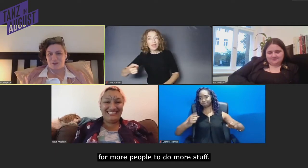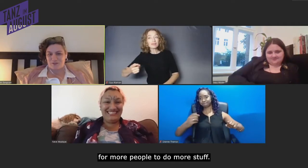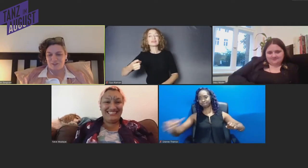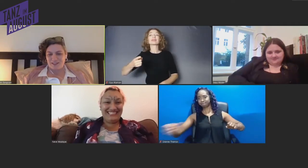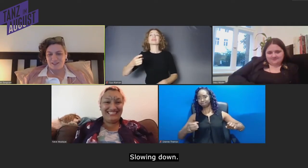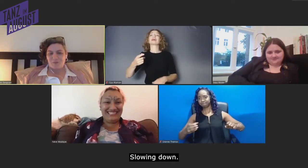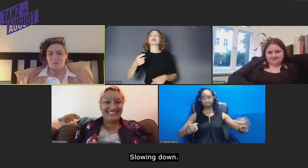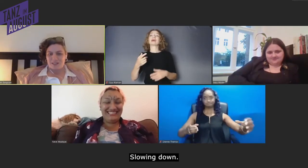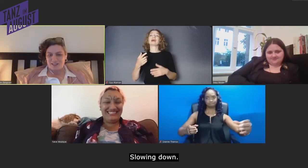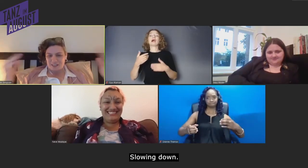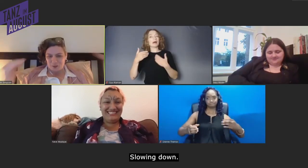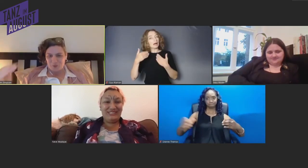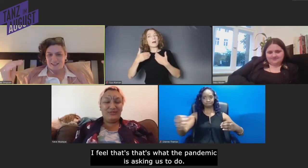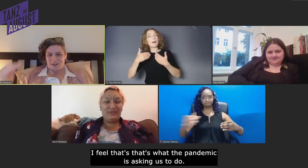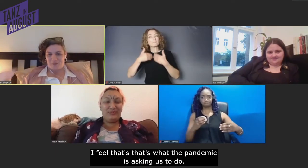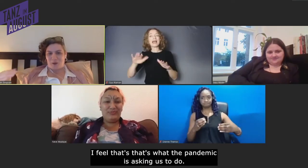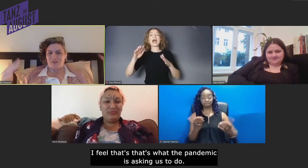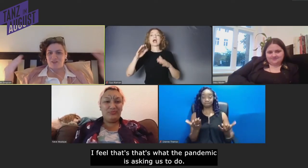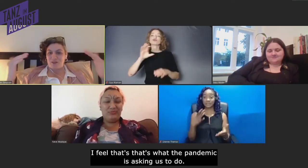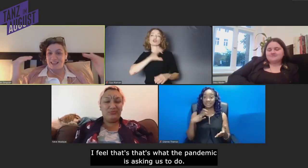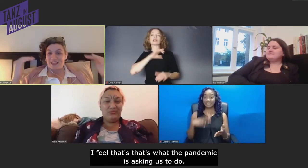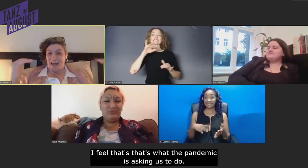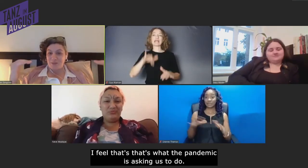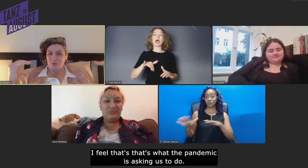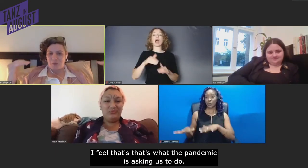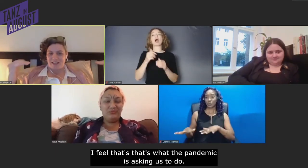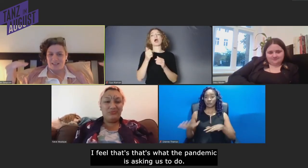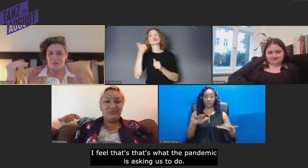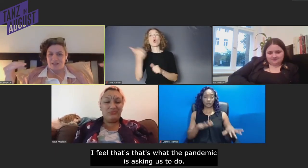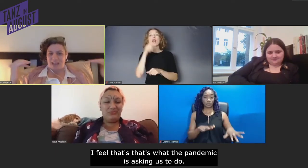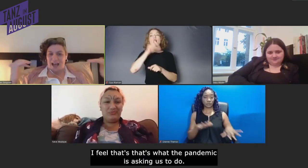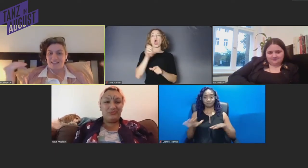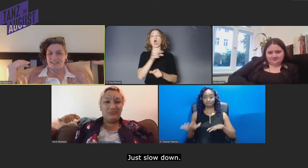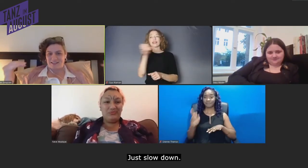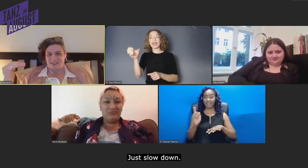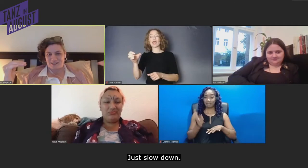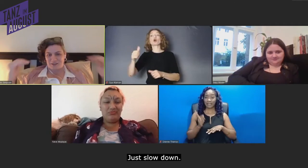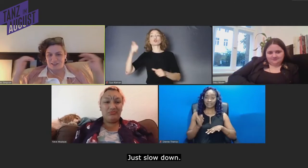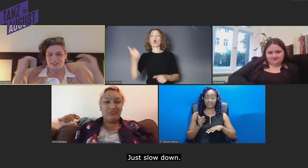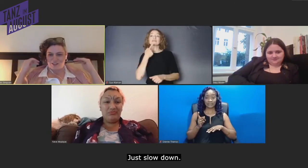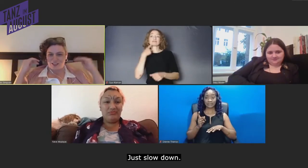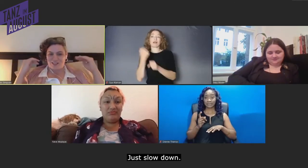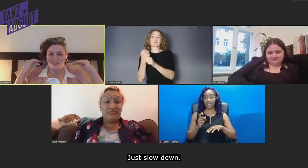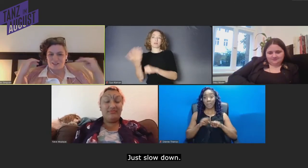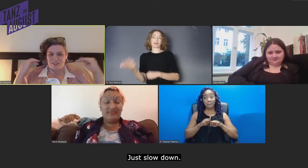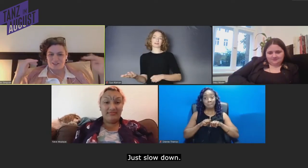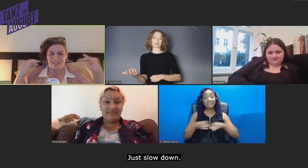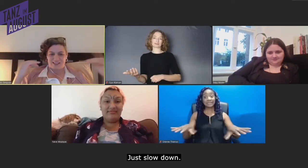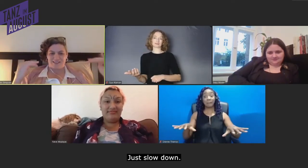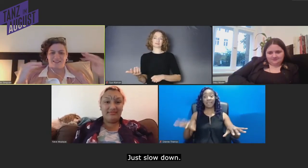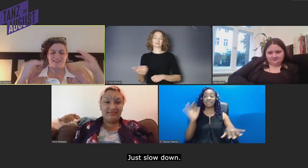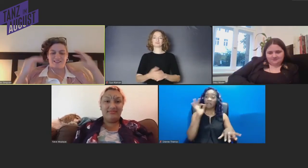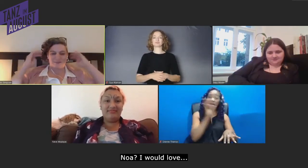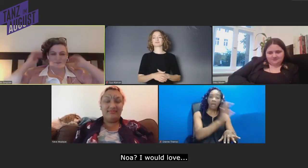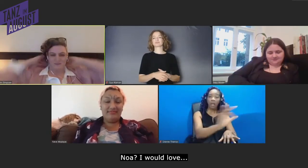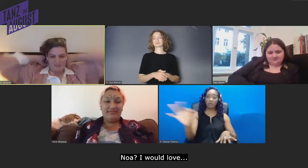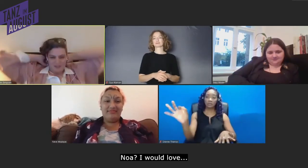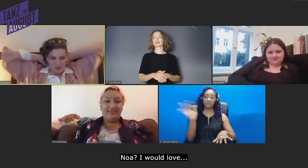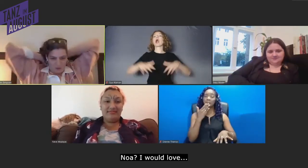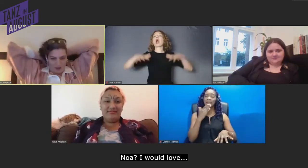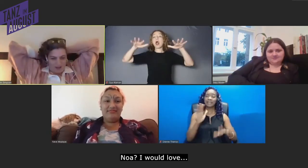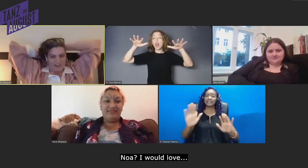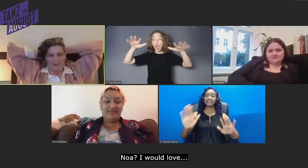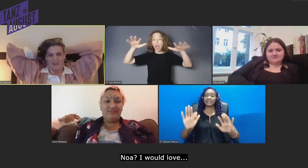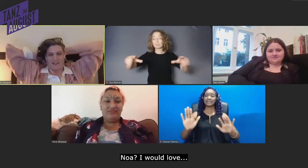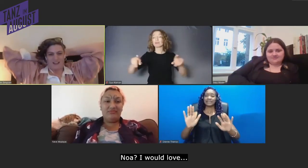stuff. But the slowing down part, I just feel like that's what the pandemic is asking us to do, is to just slow down.